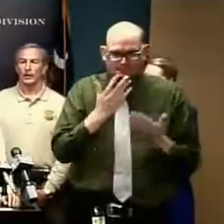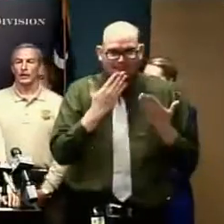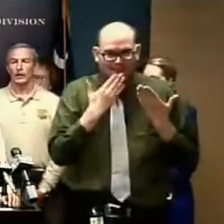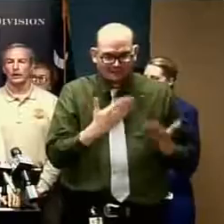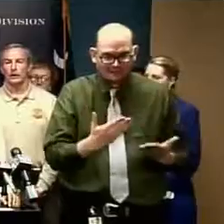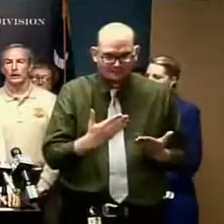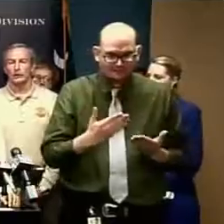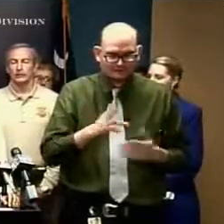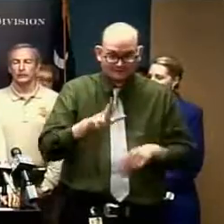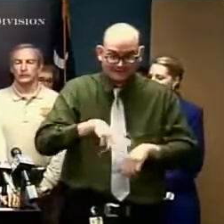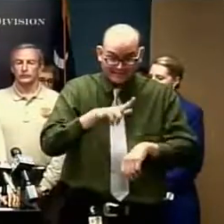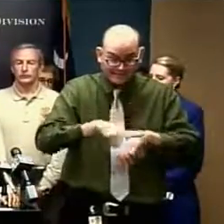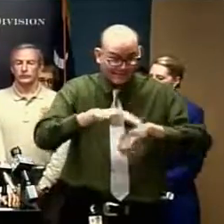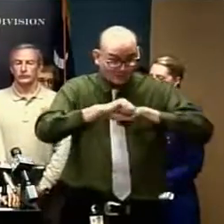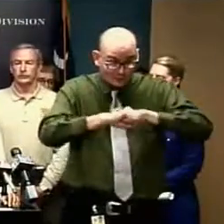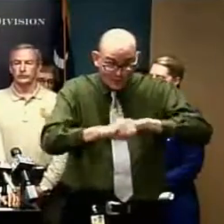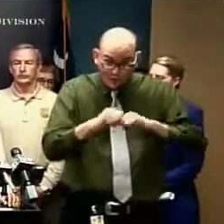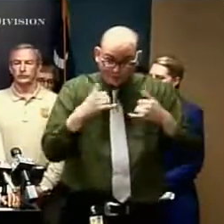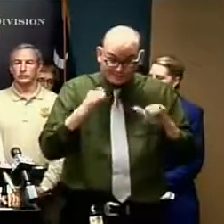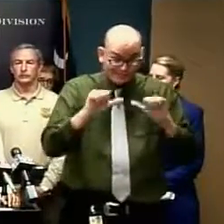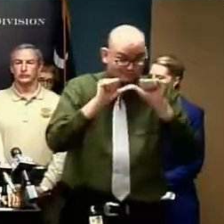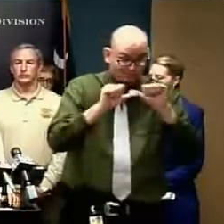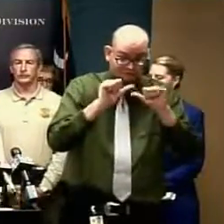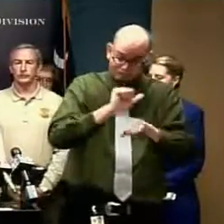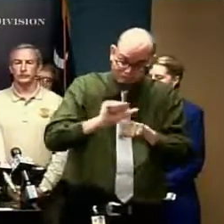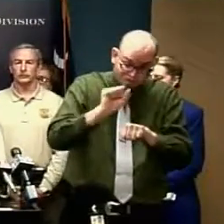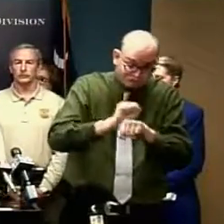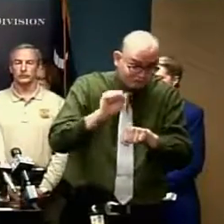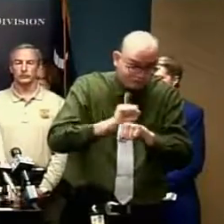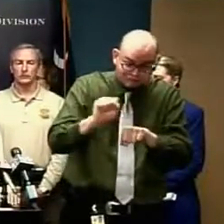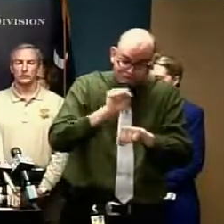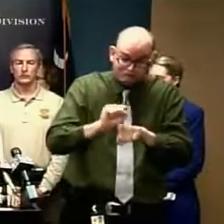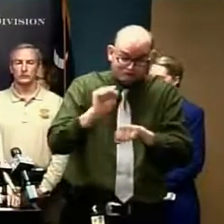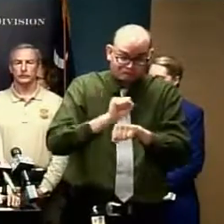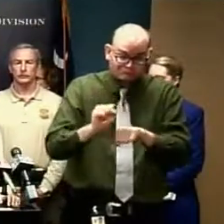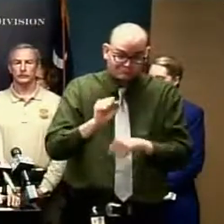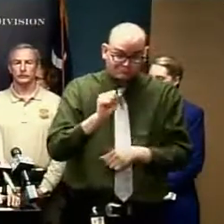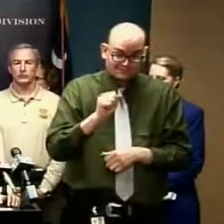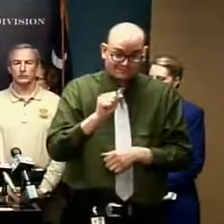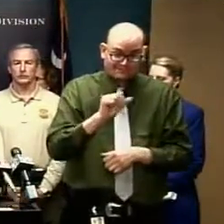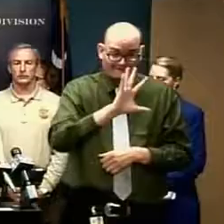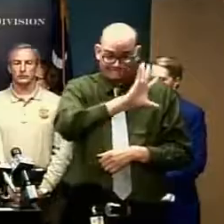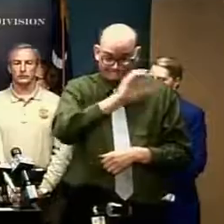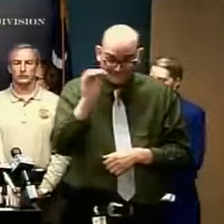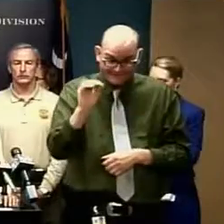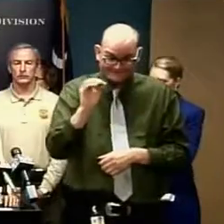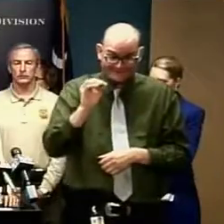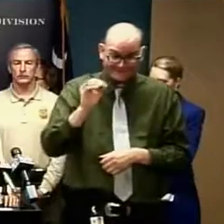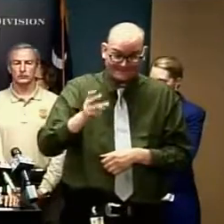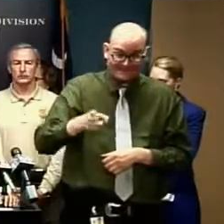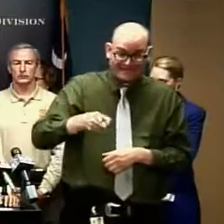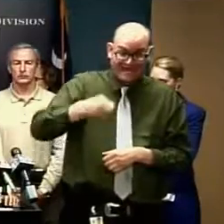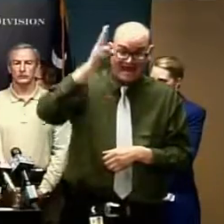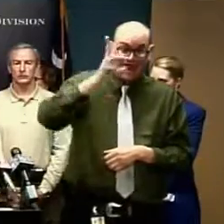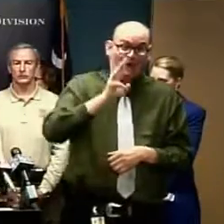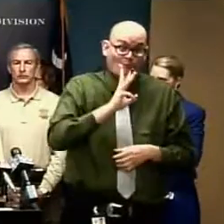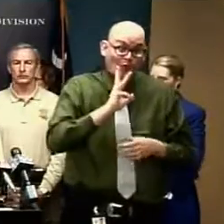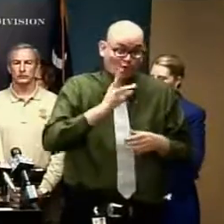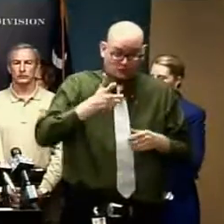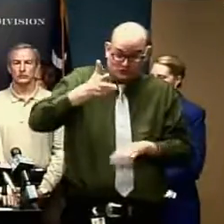continues to be at hard work for us. They had 50 high water vehicles working yesterday. I saw one of